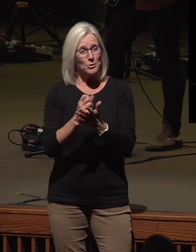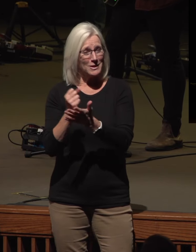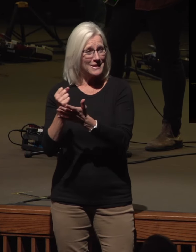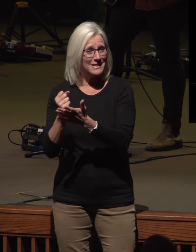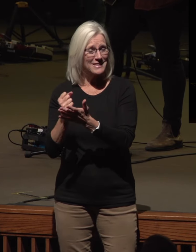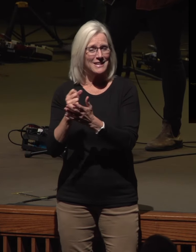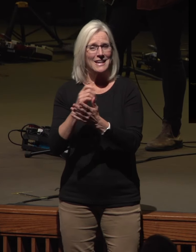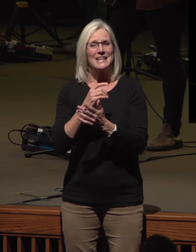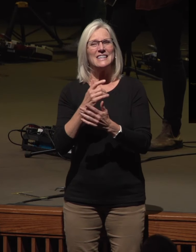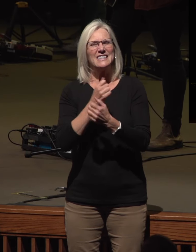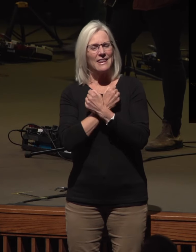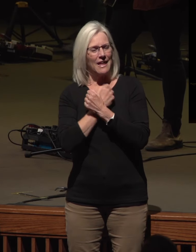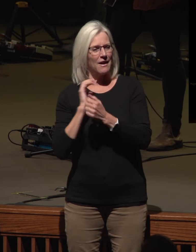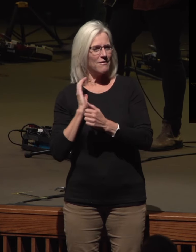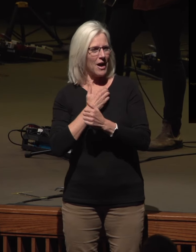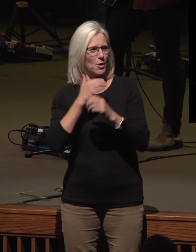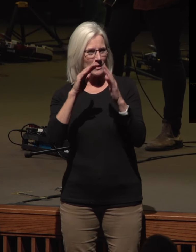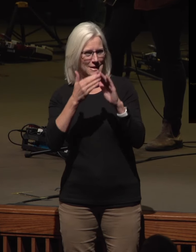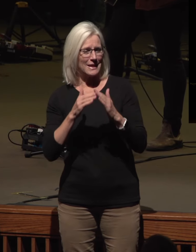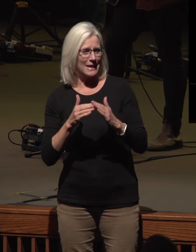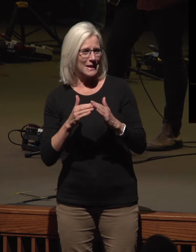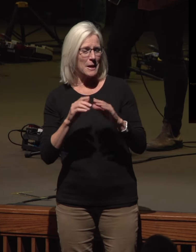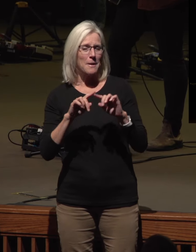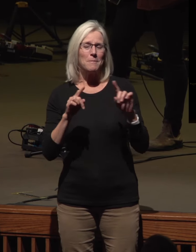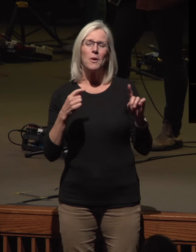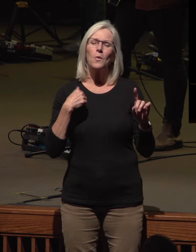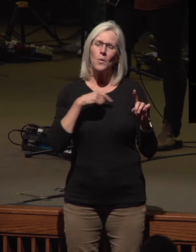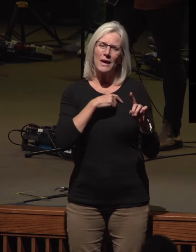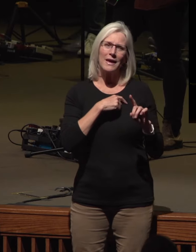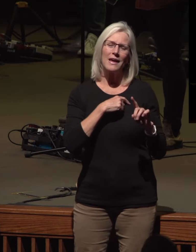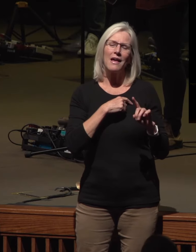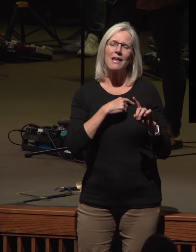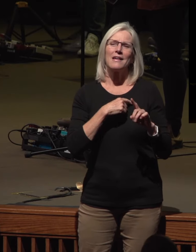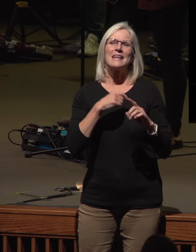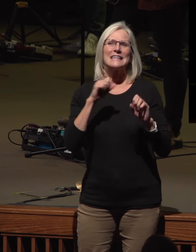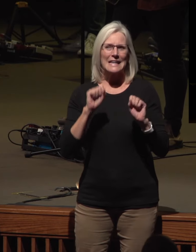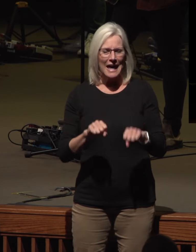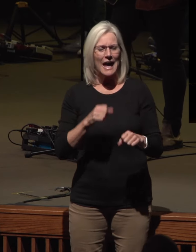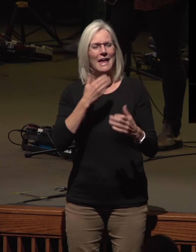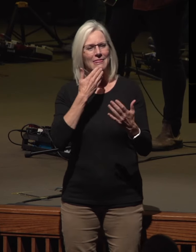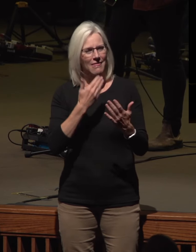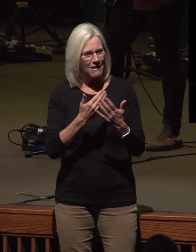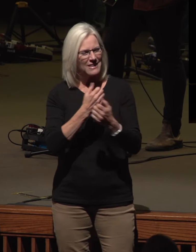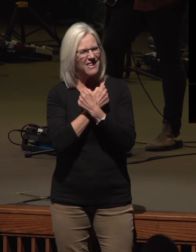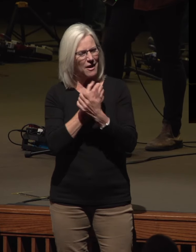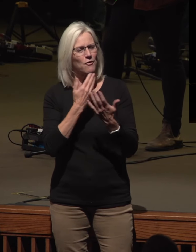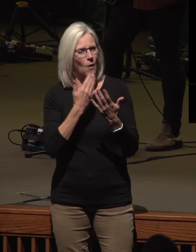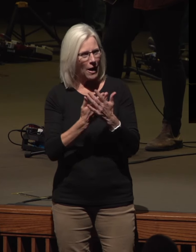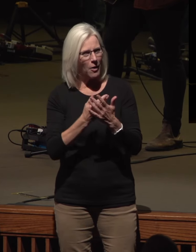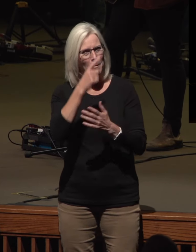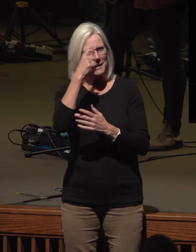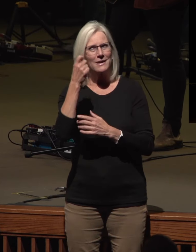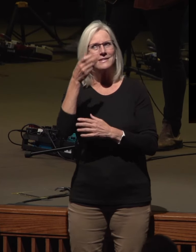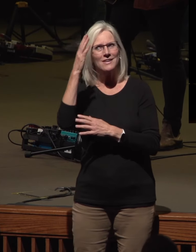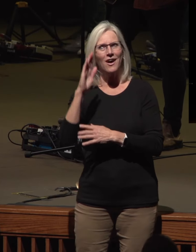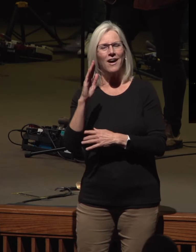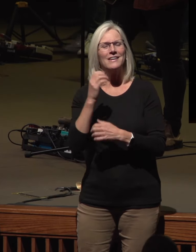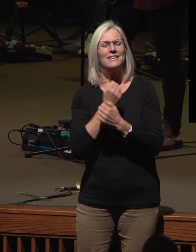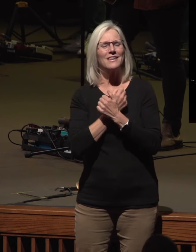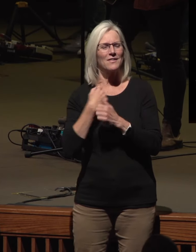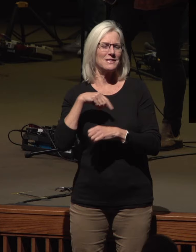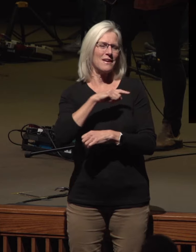we can love well because it's God who has first loved us. And he is working in big and small ways to bring about his